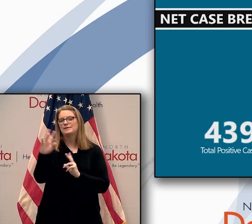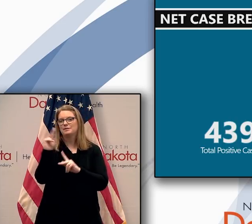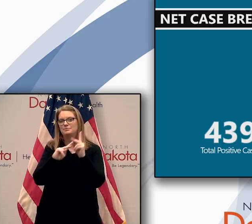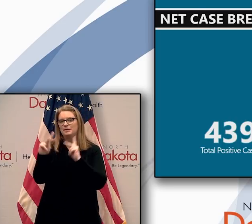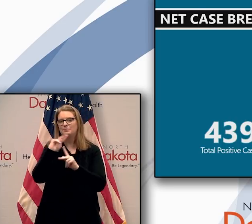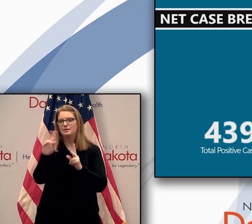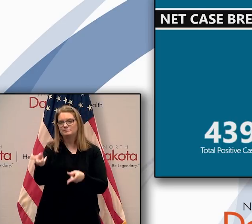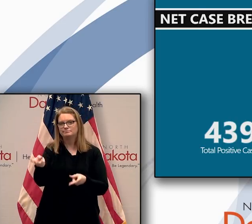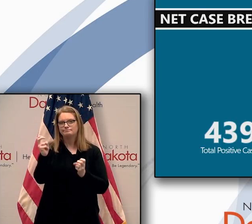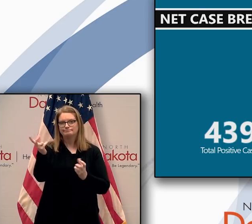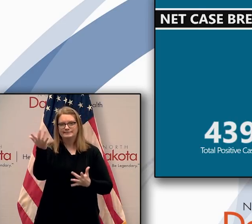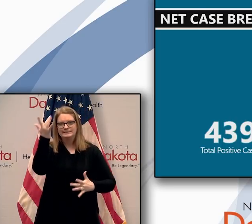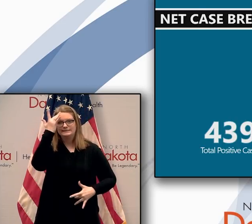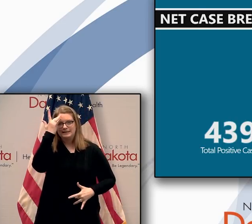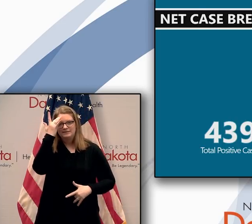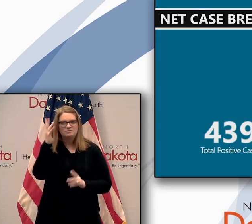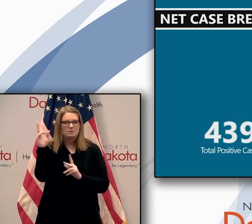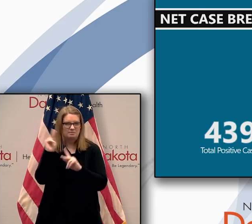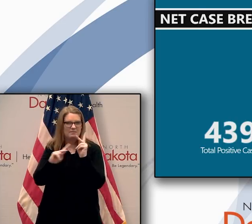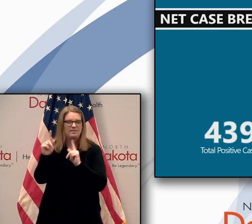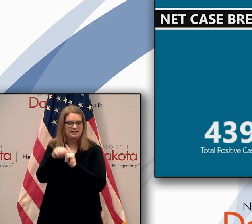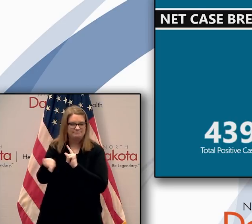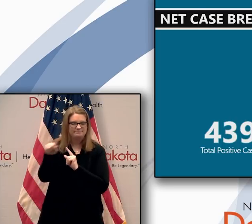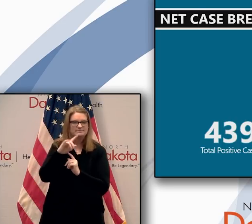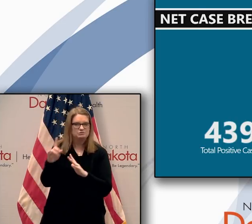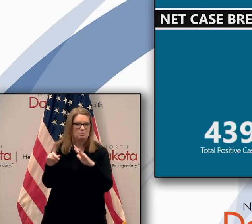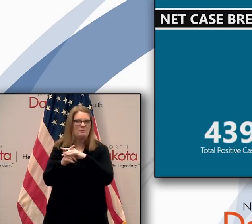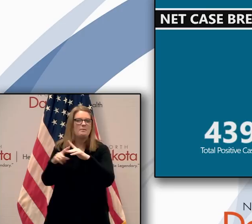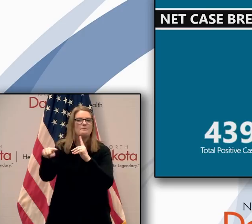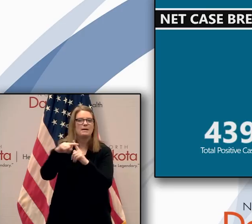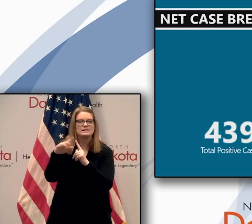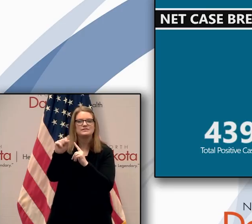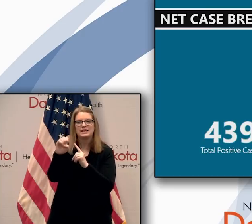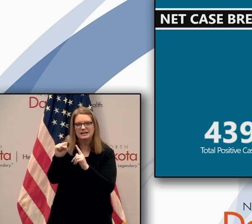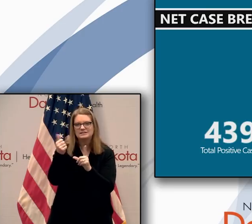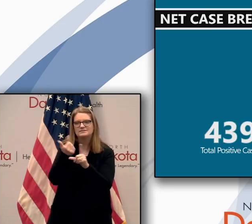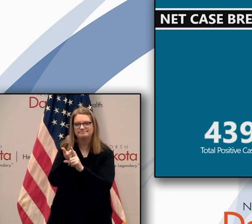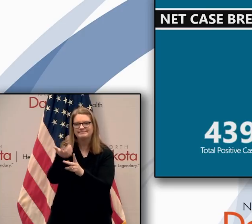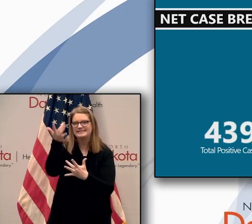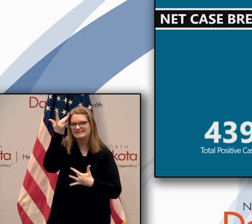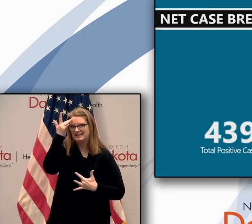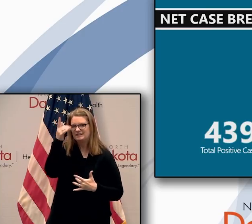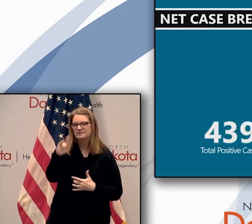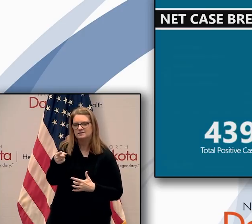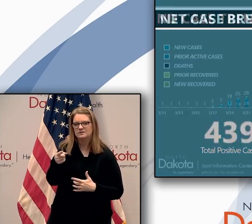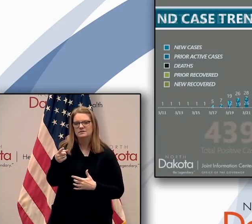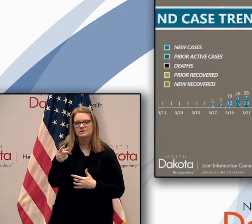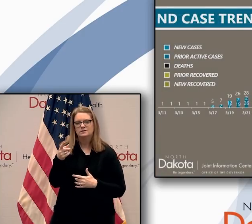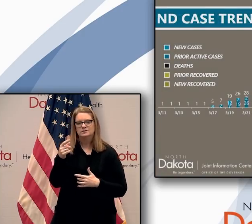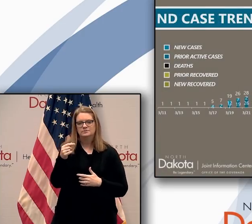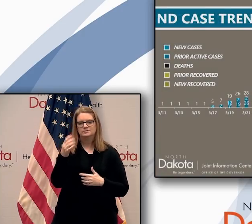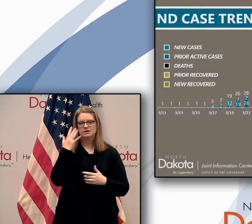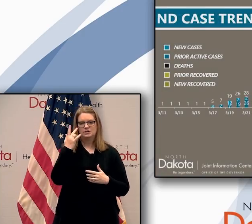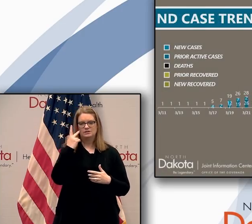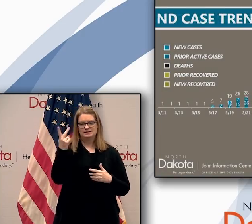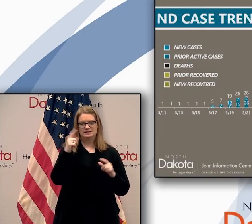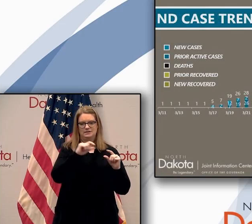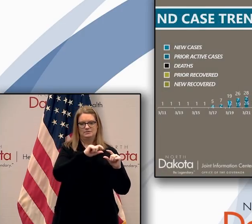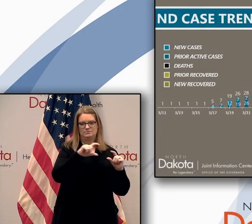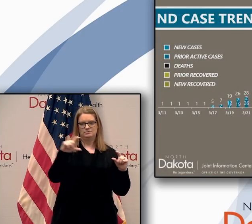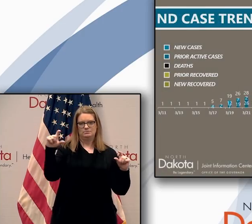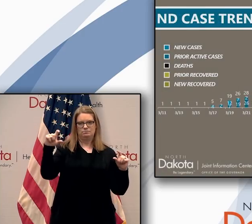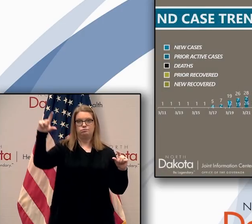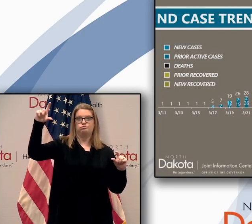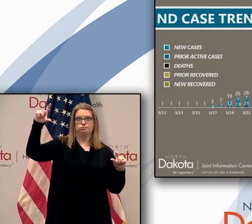in terms of active cases, and that shows up on the top of this next slide, where you see the big jump there in the